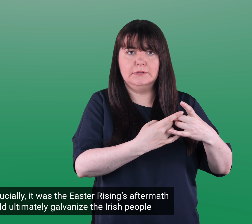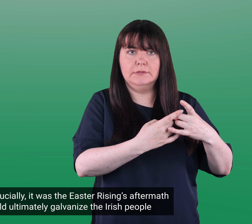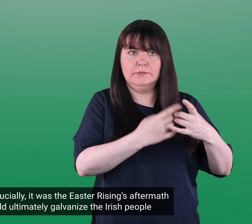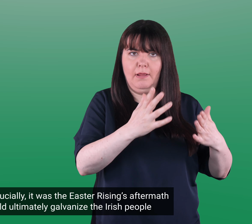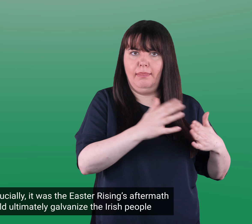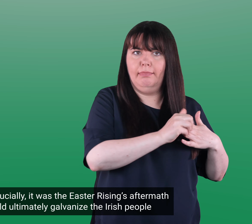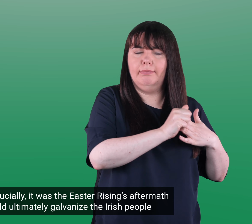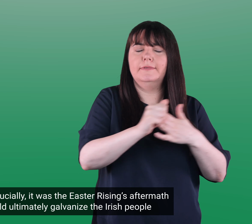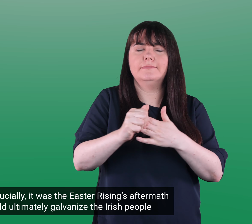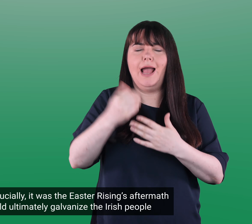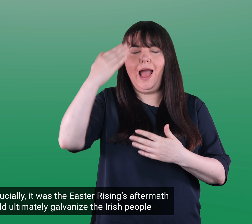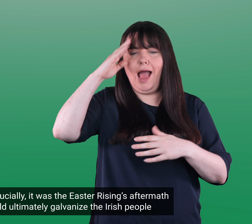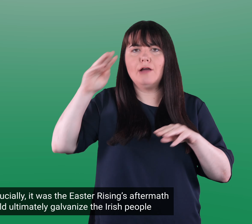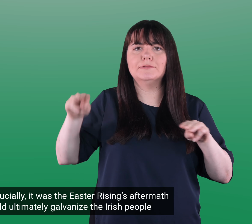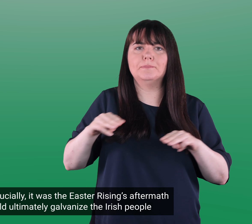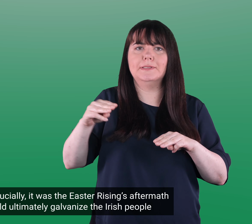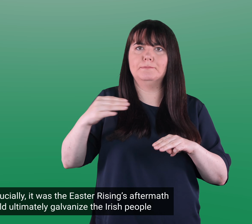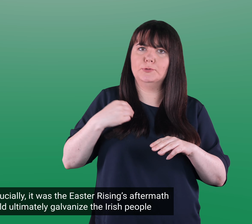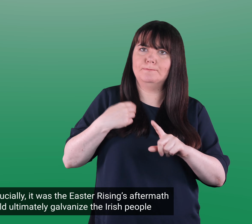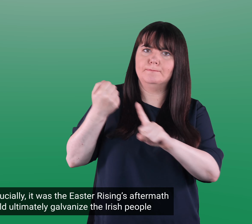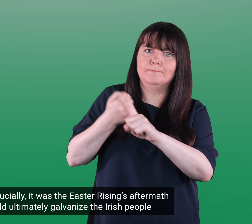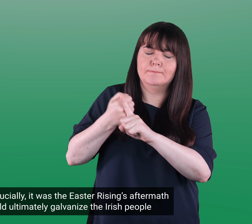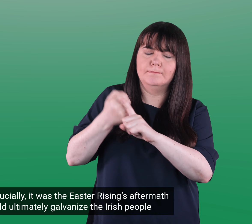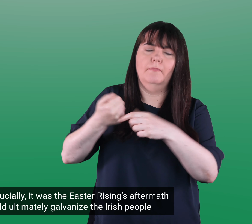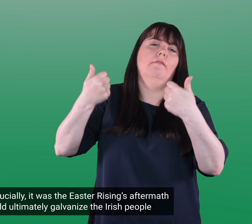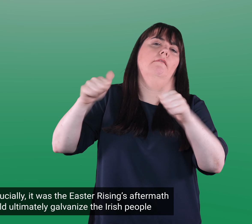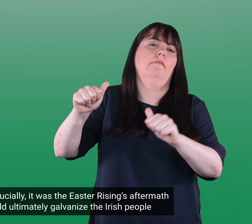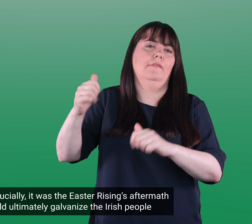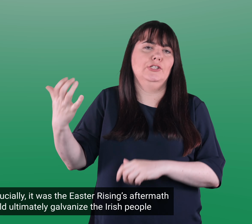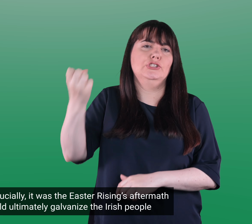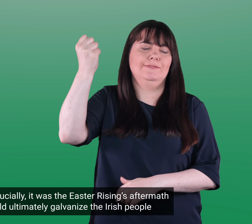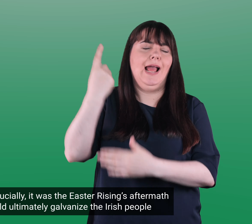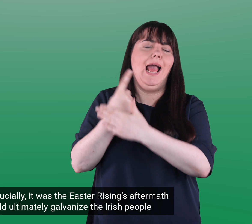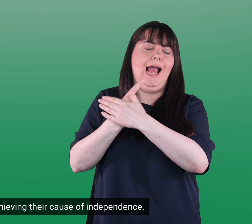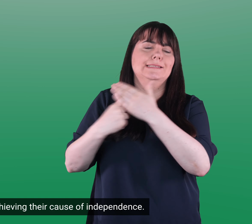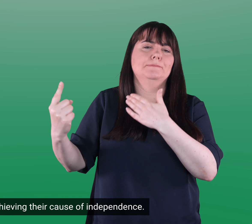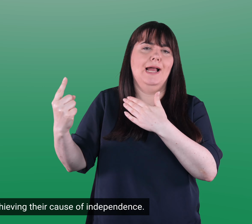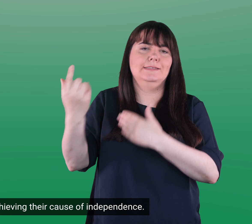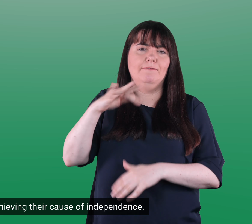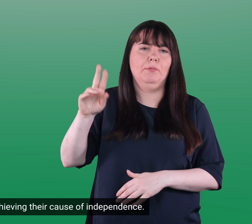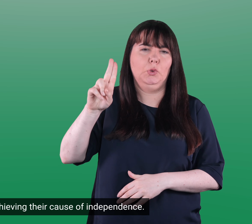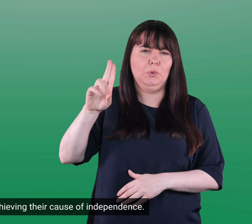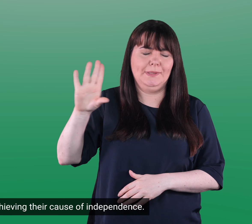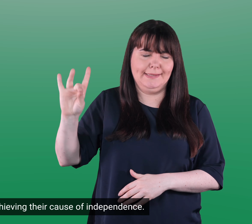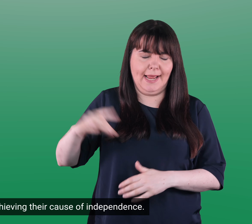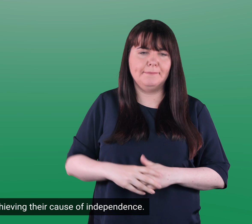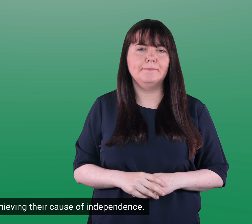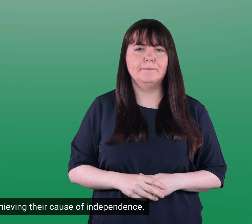Rising's aftermath that would ultimately galvanise the Irish people into achieving their cause of